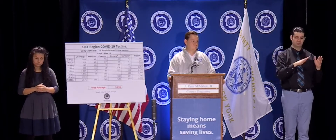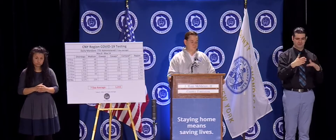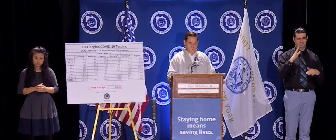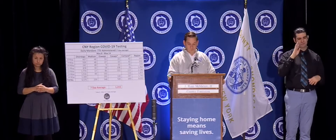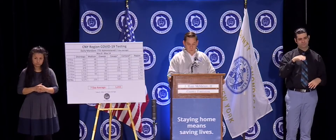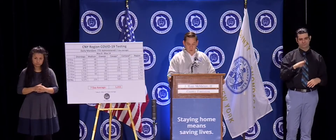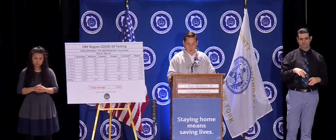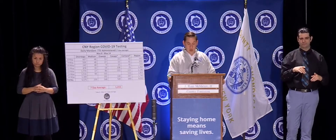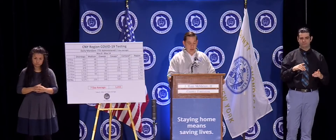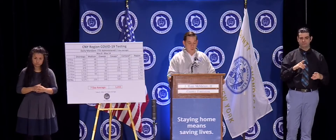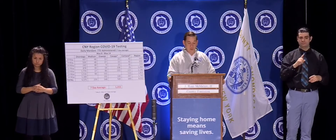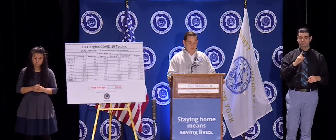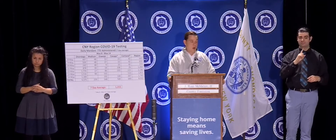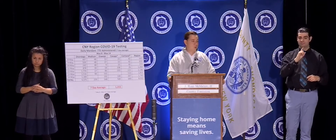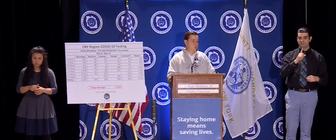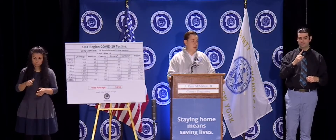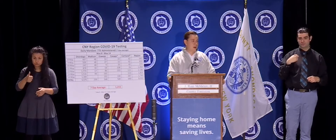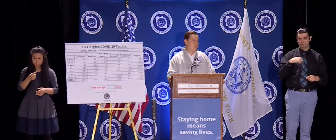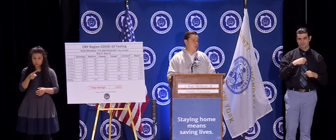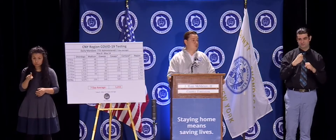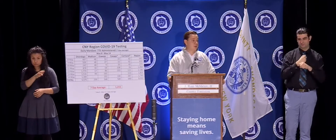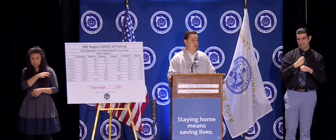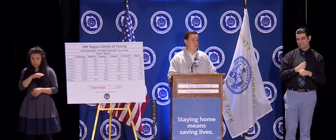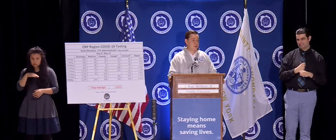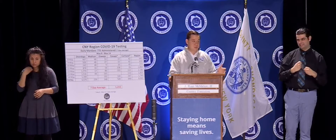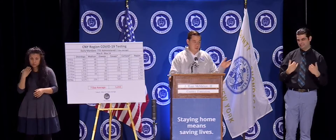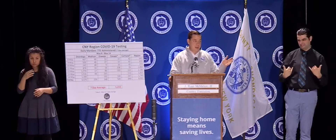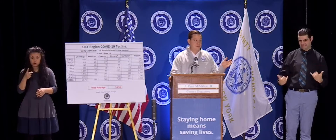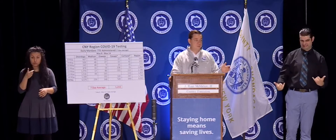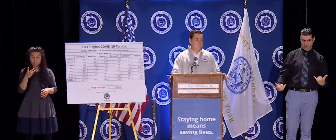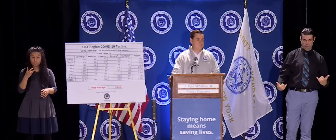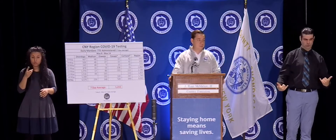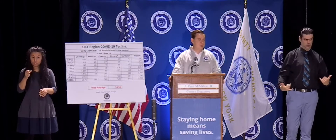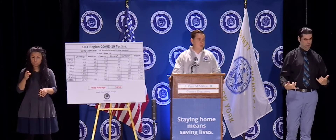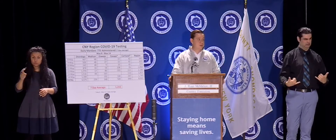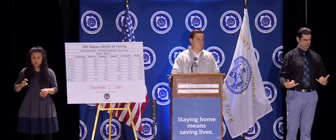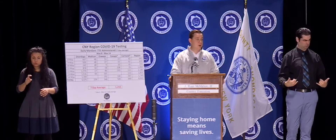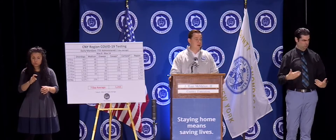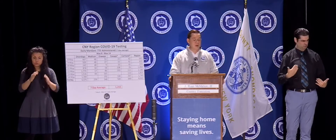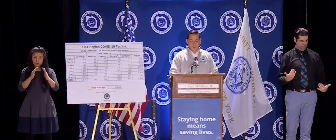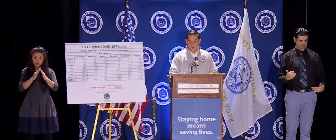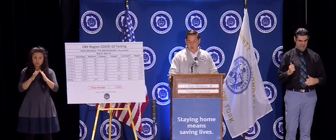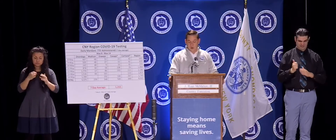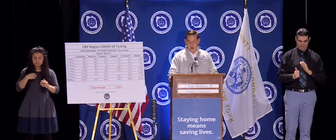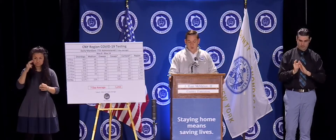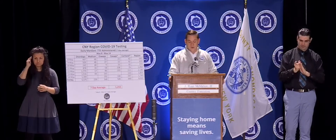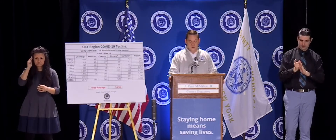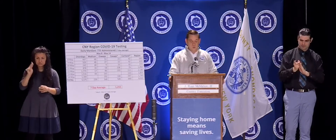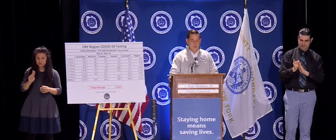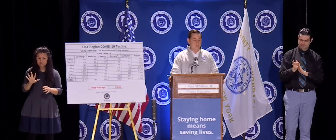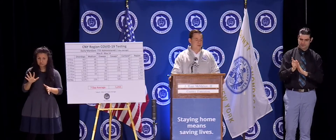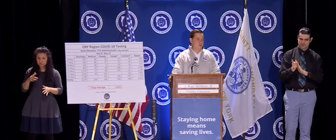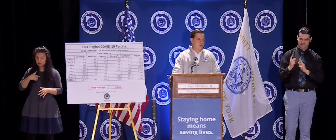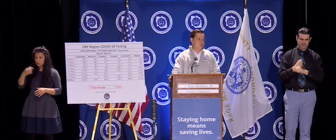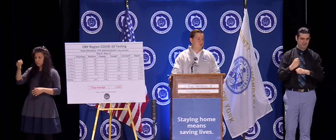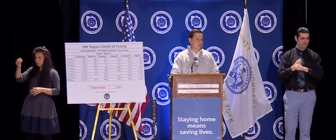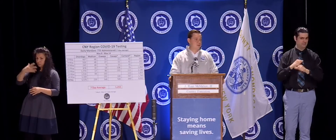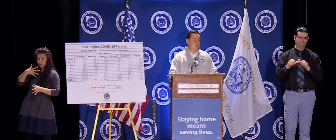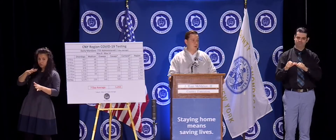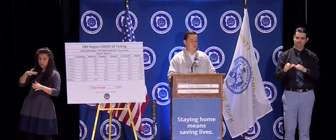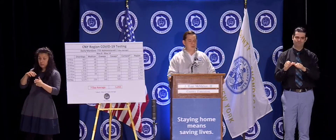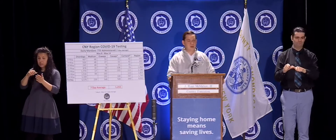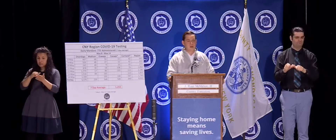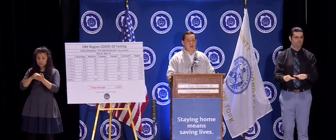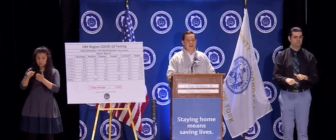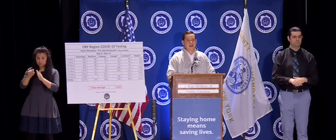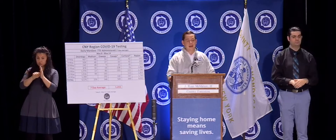nursing home? We don't know. I'm going to make an assumption that it is, but we don't know. We get this information from the